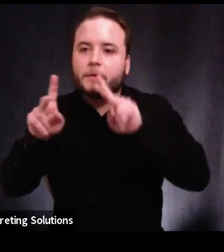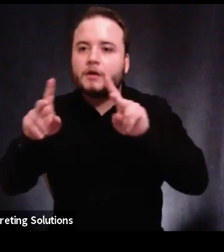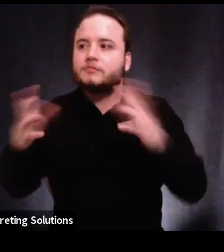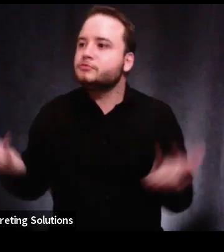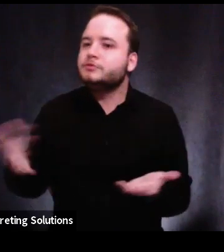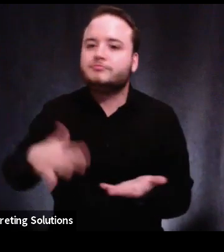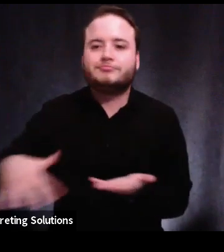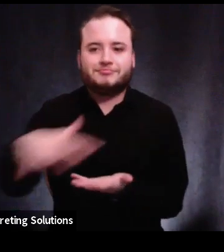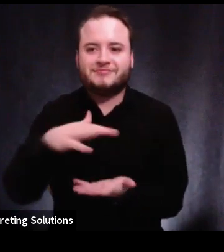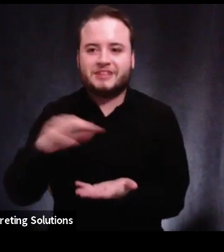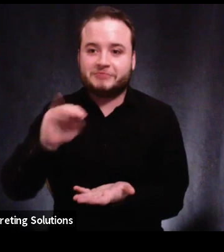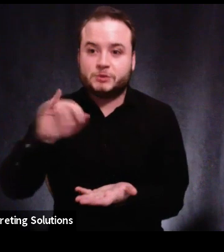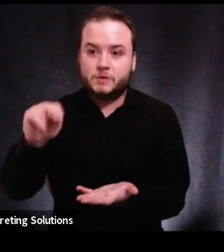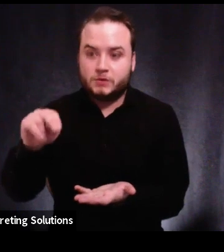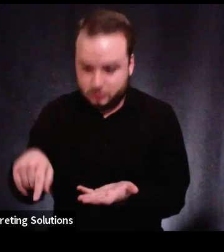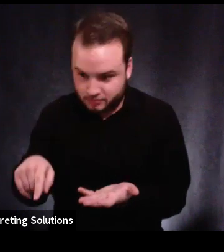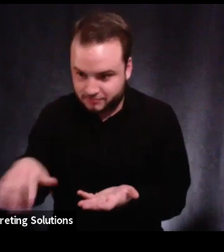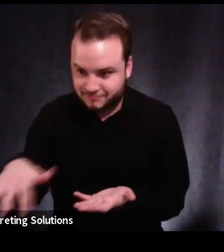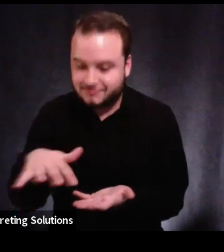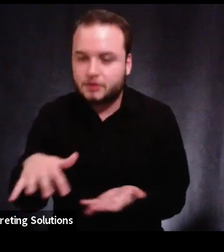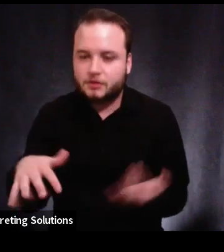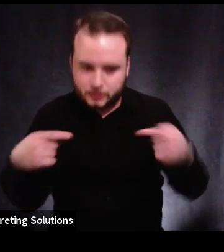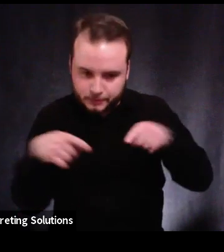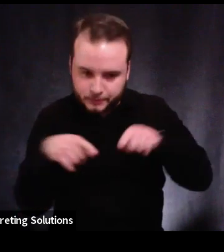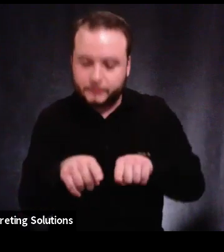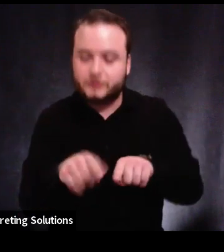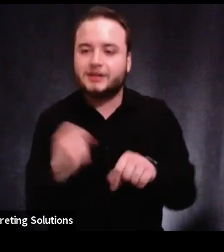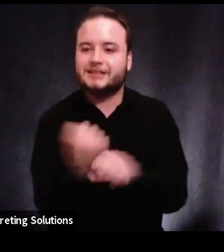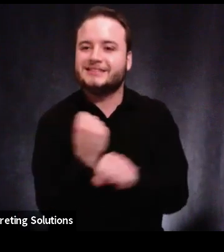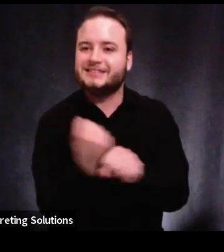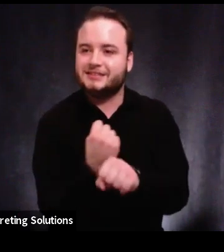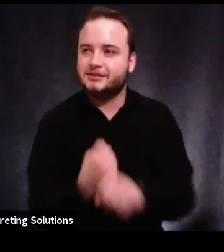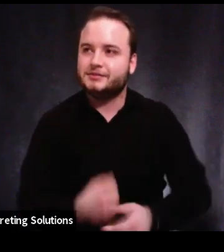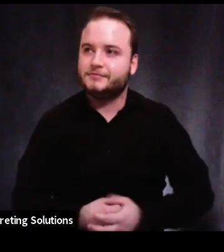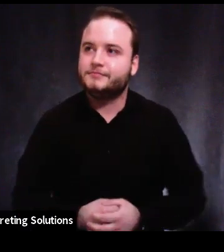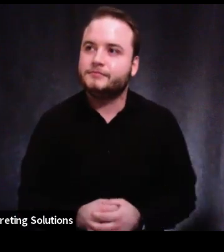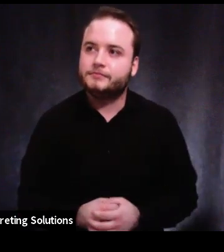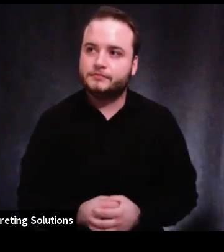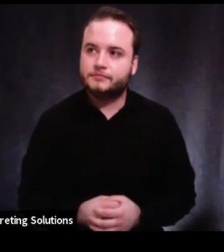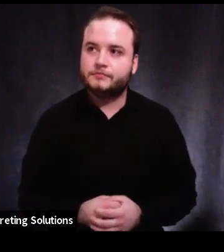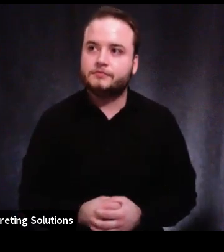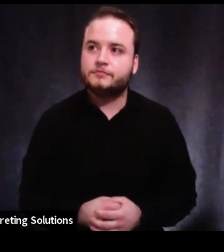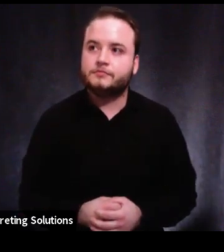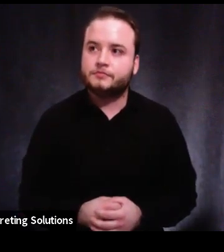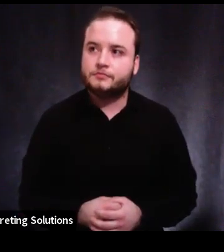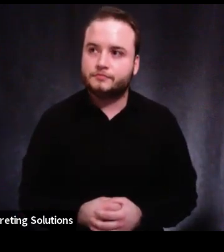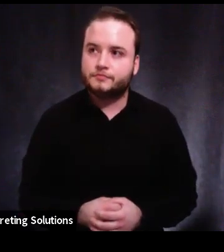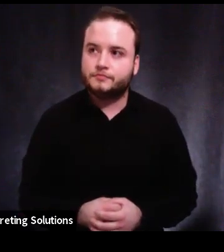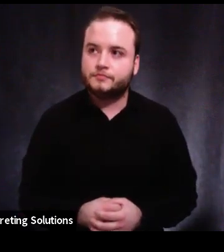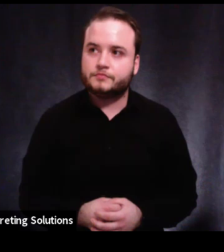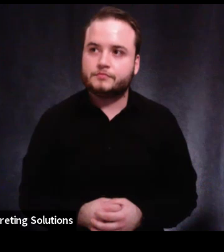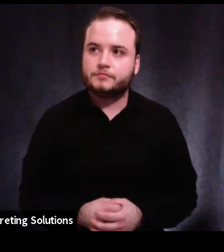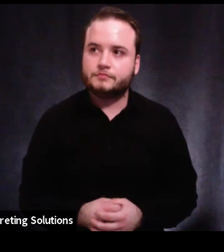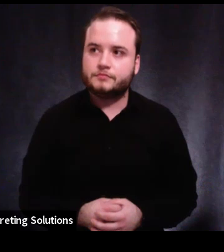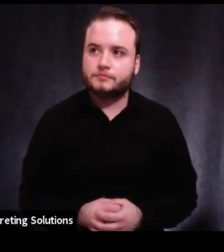that's the long answer, and I'm sorry for the long answer, but the short answer is yes. The model outcomes